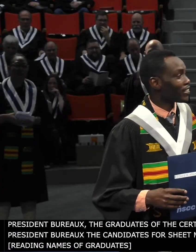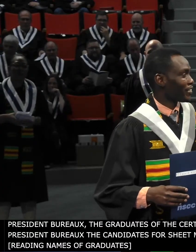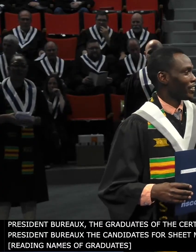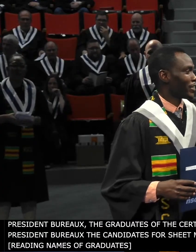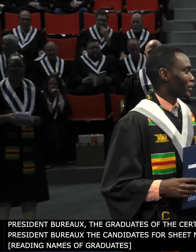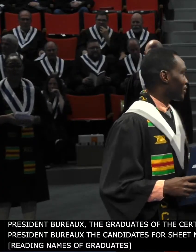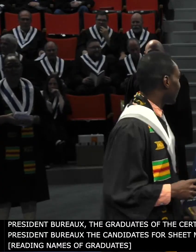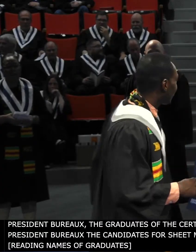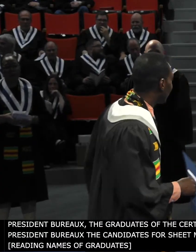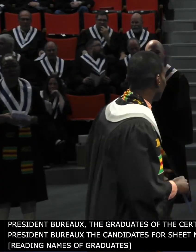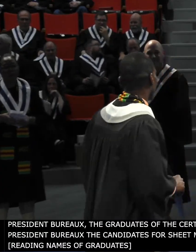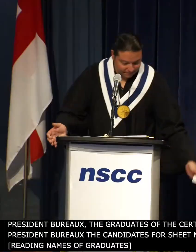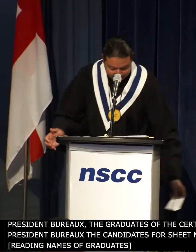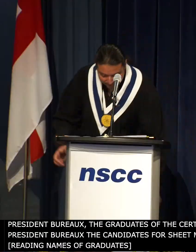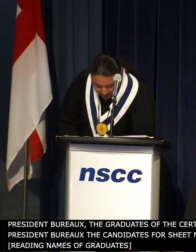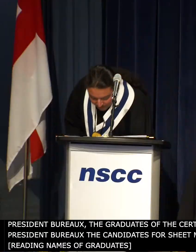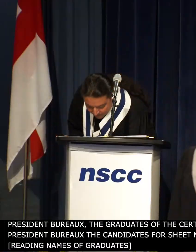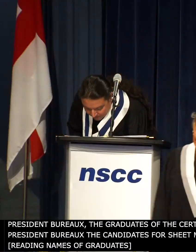while. Amanda Hankey.